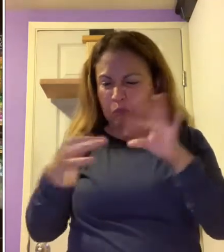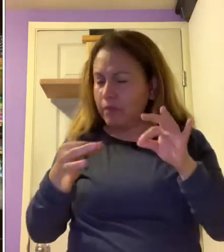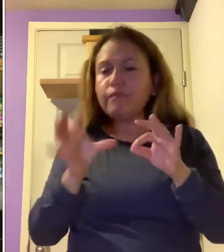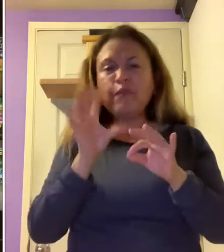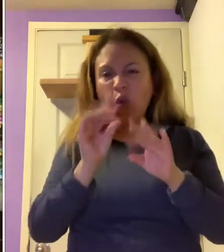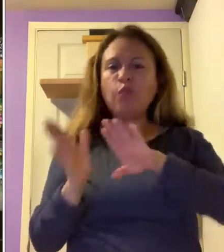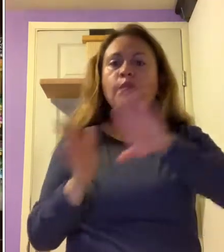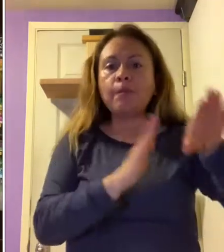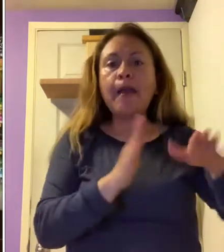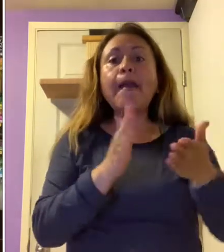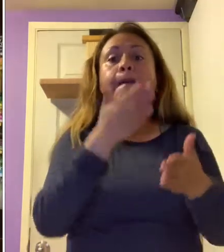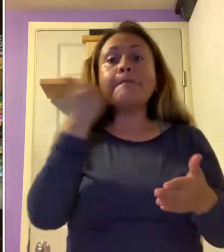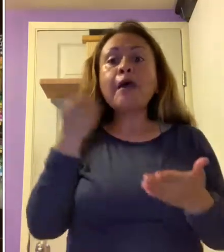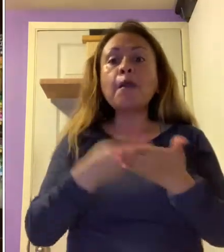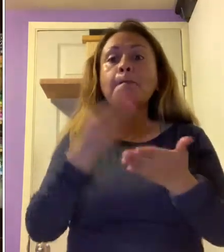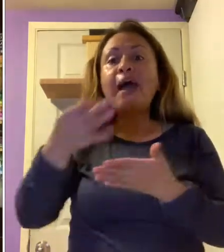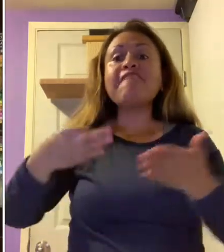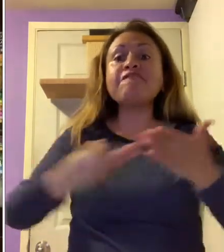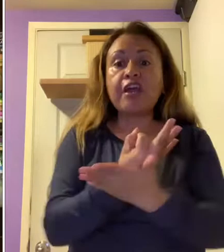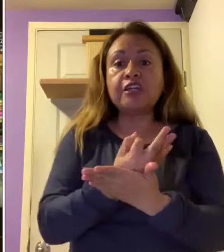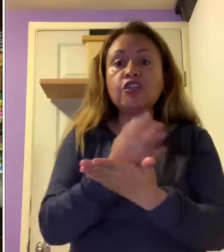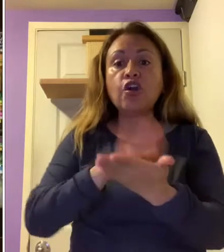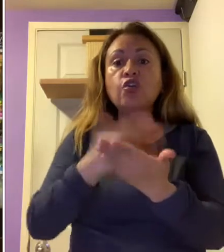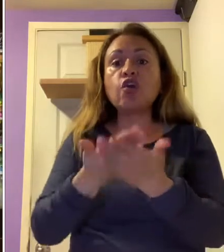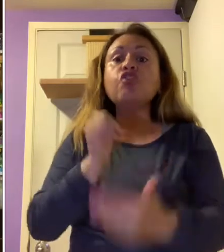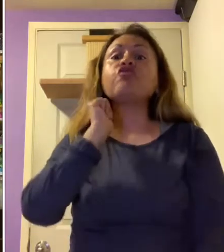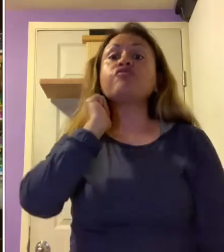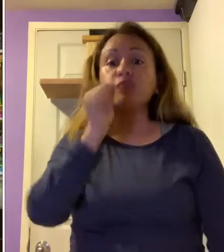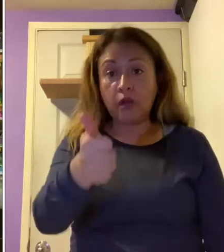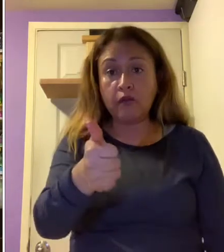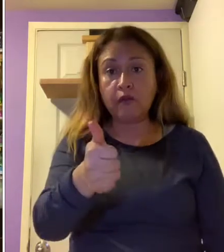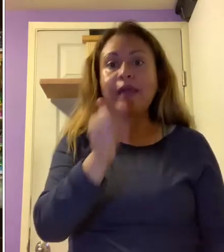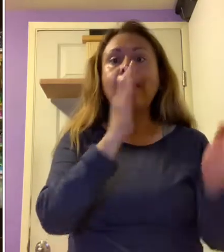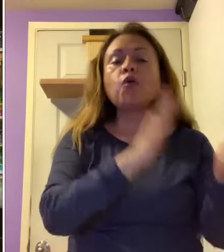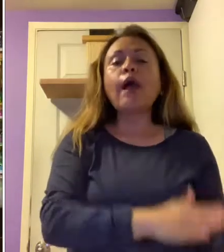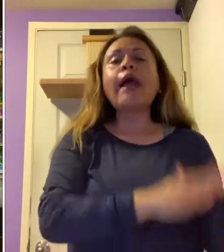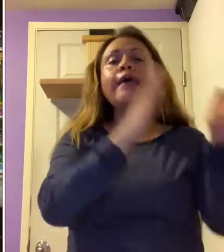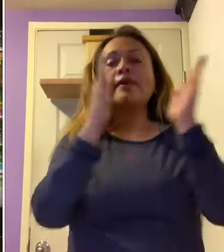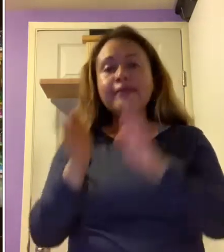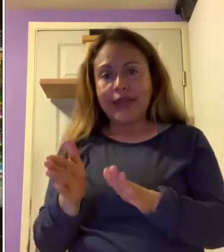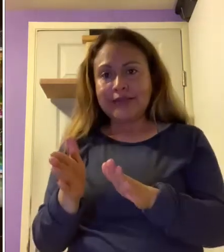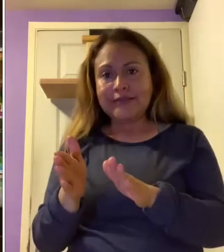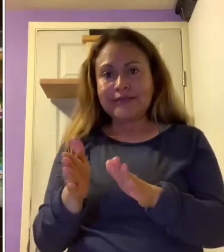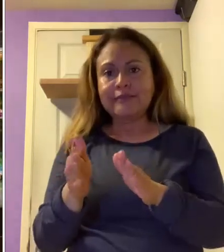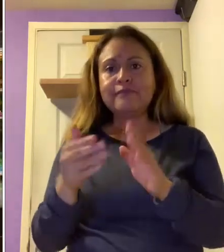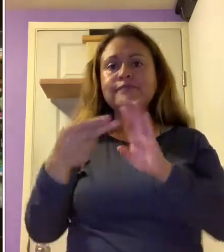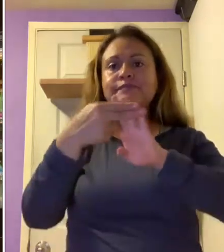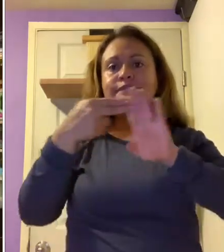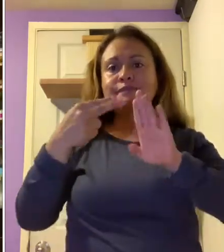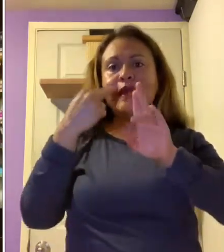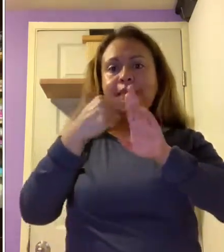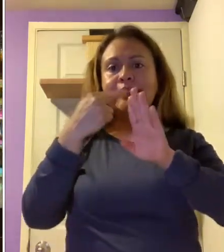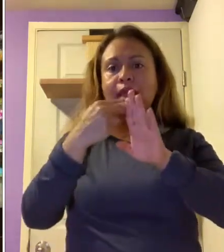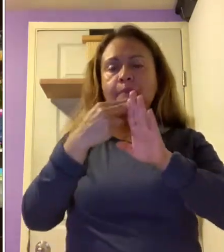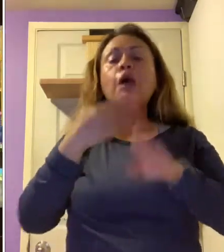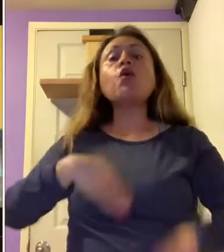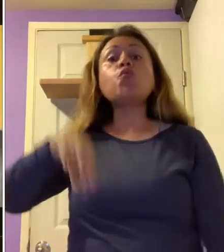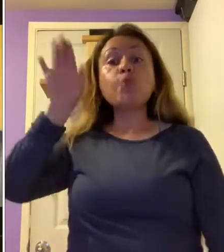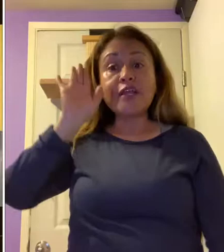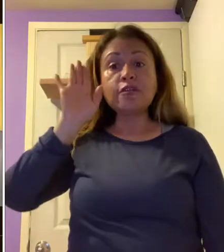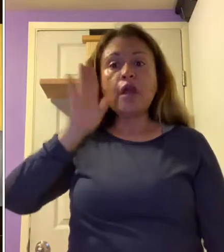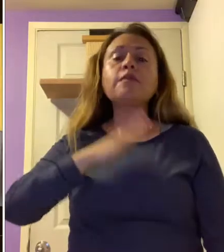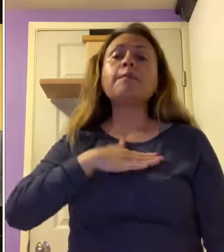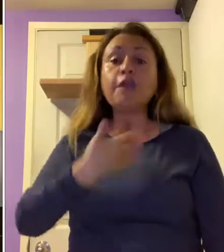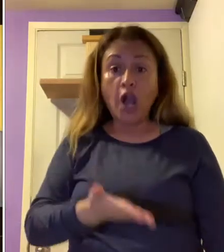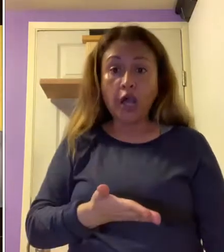So always buy the fresh ones and cook them yourself. Now, sitting right next to it is this brand. Raise your hand. Let's be